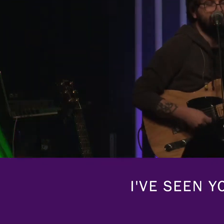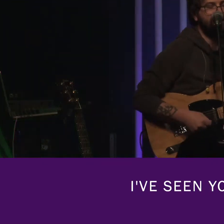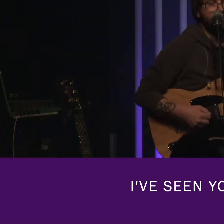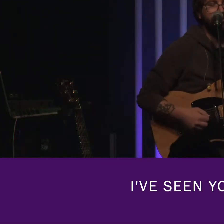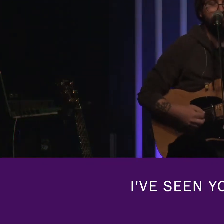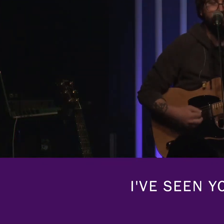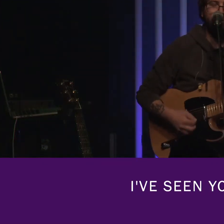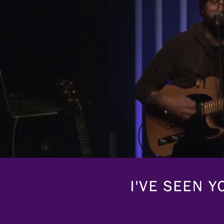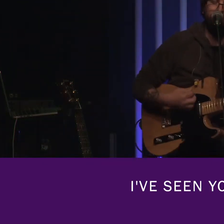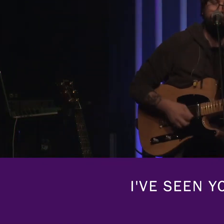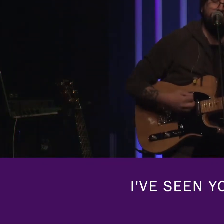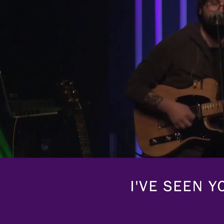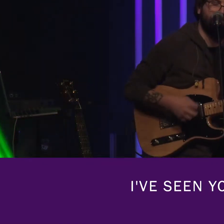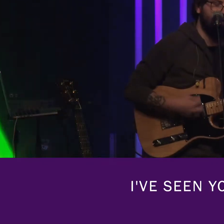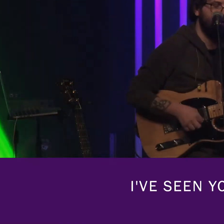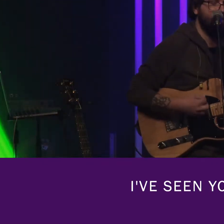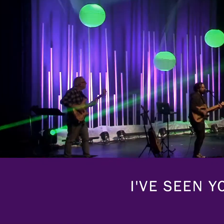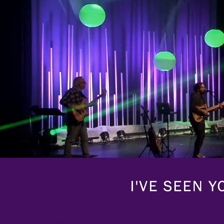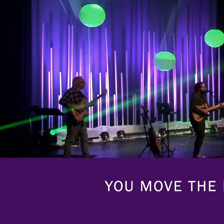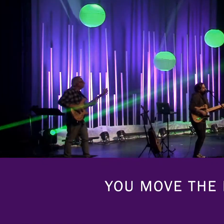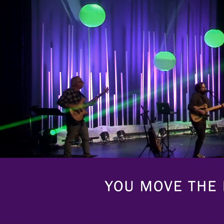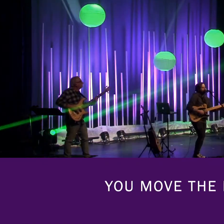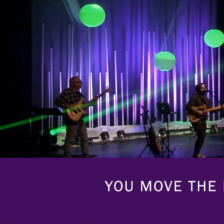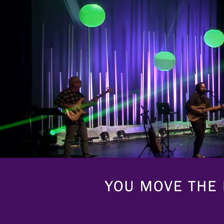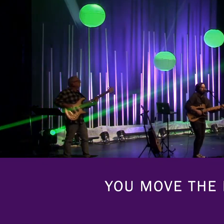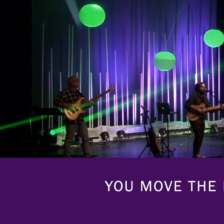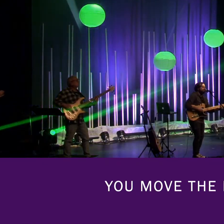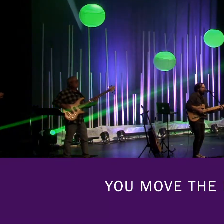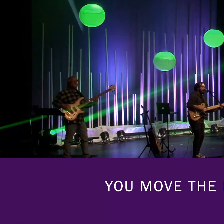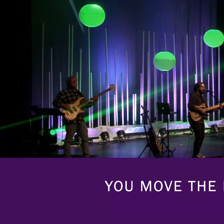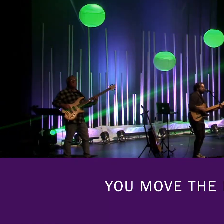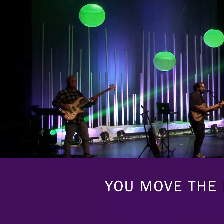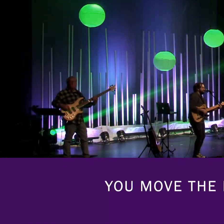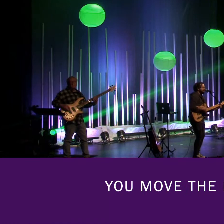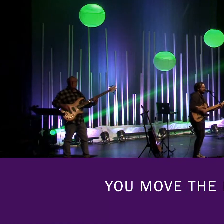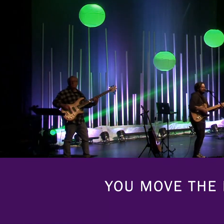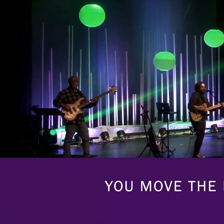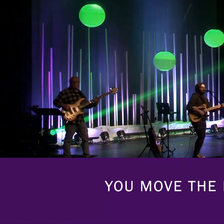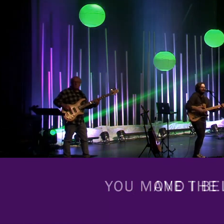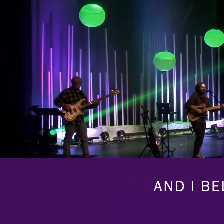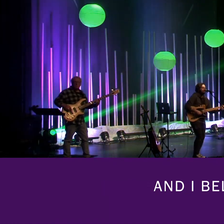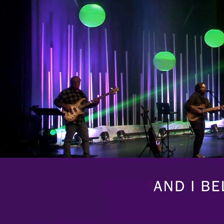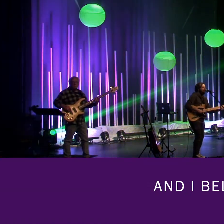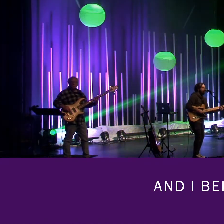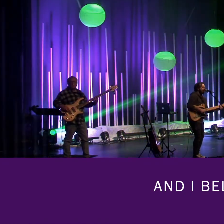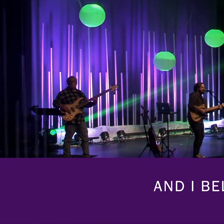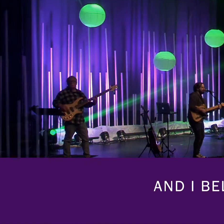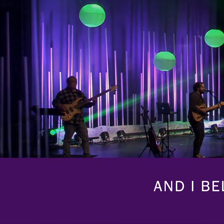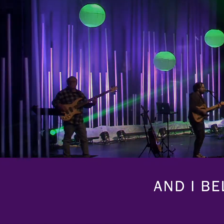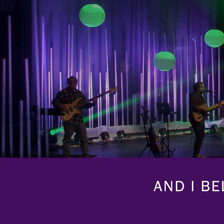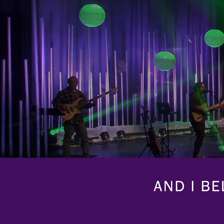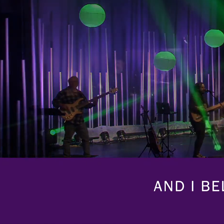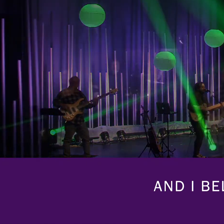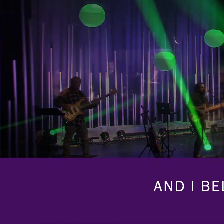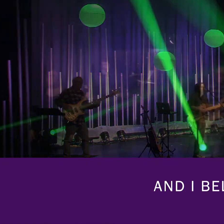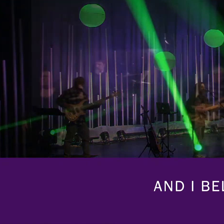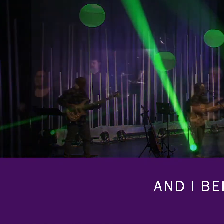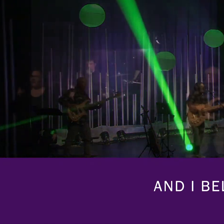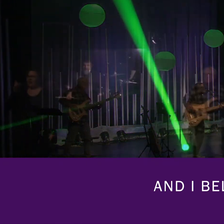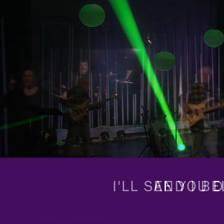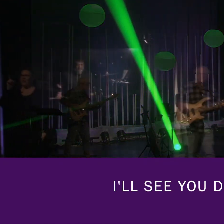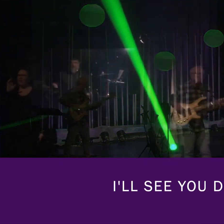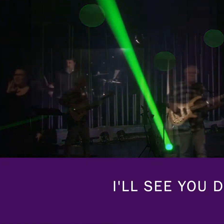I've seen you move. You move the mountains, and I